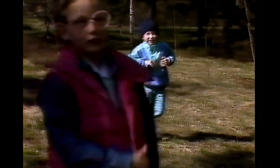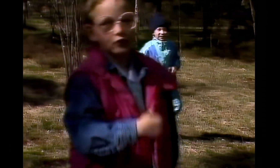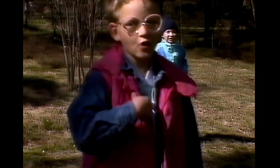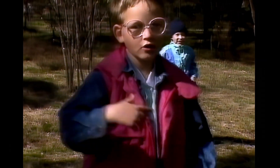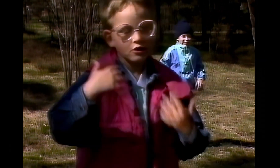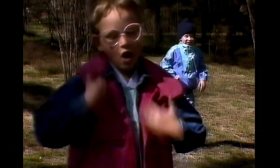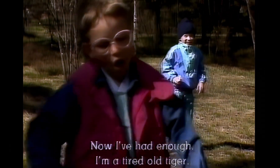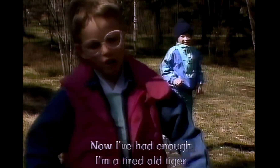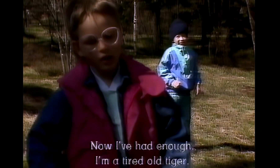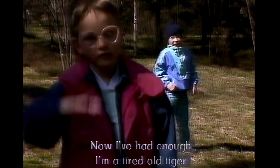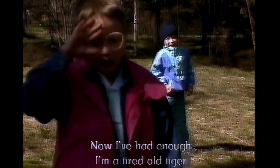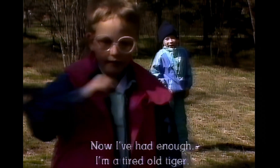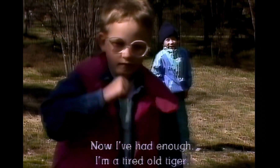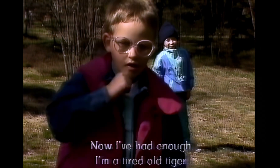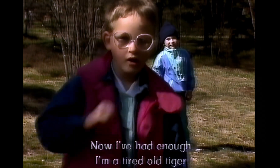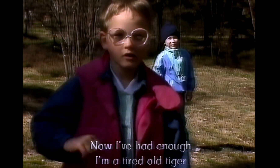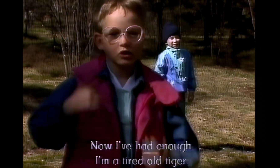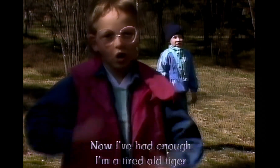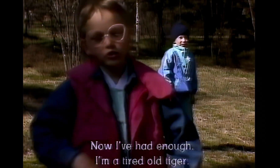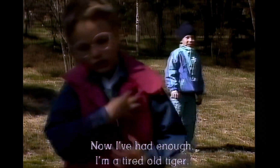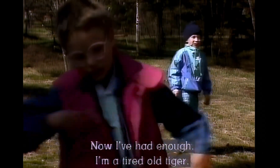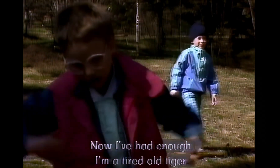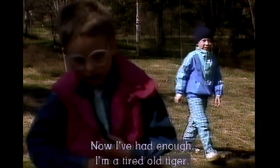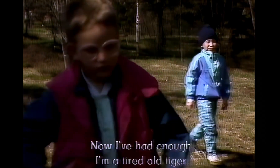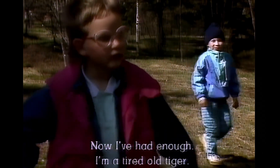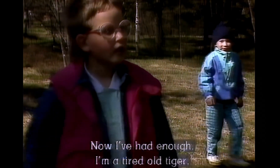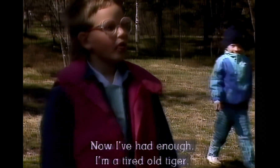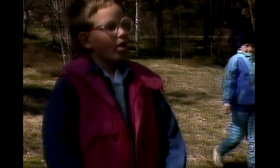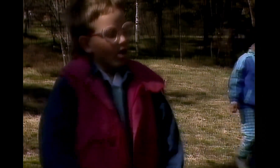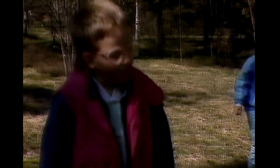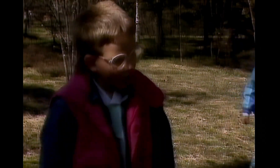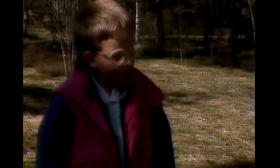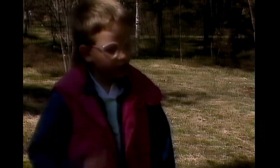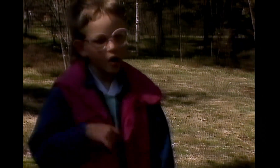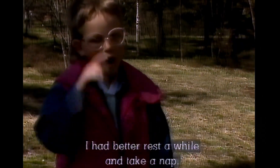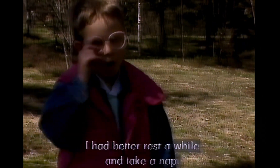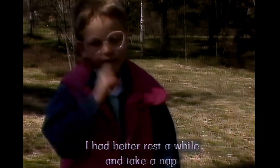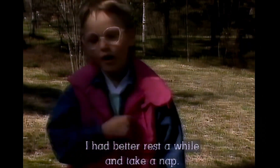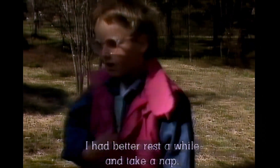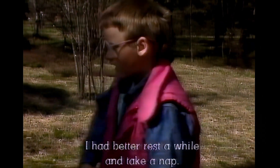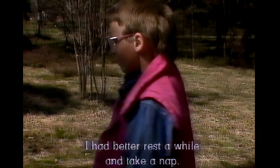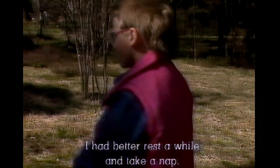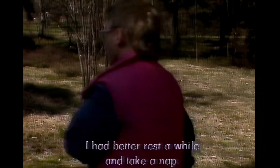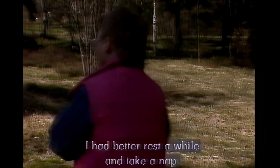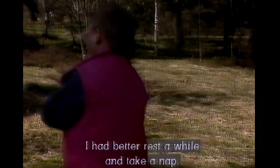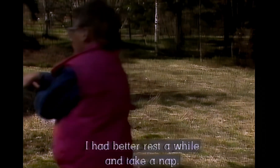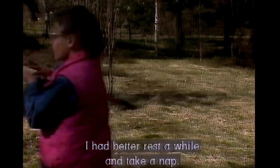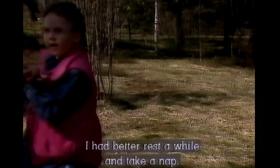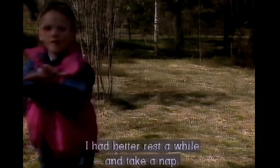Nej, nu orkar jag inte mera. Jag är en trött gammal tiger. Det är nog bäst jag går och sover. Vila mig en liten